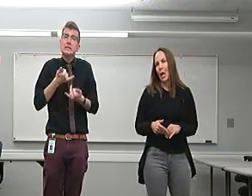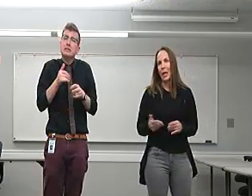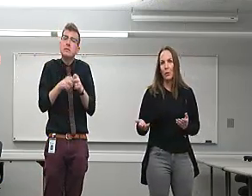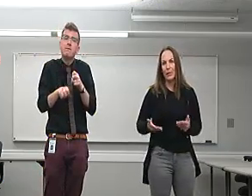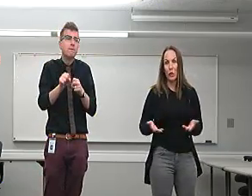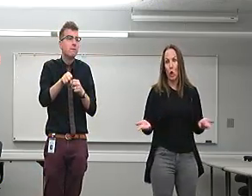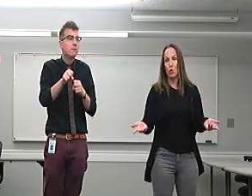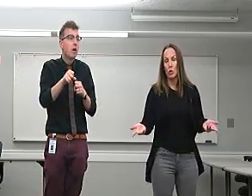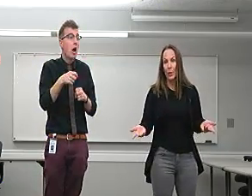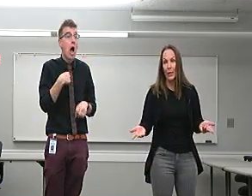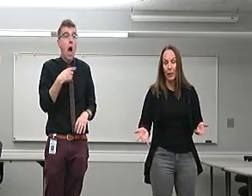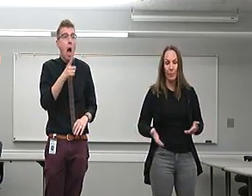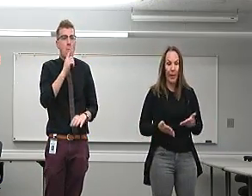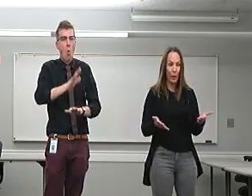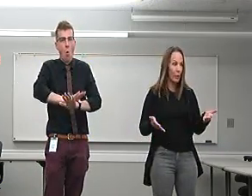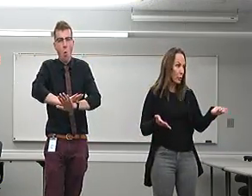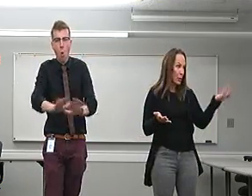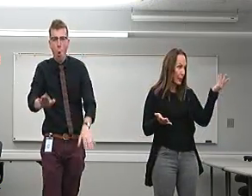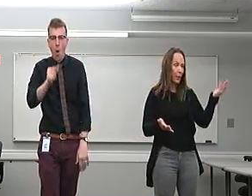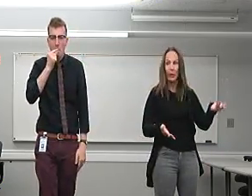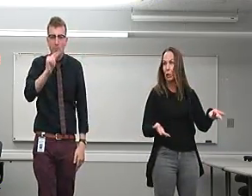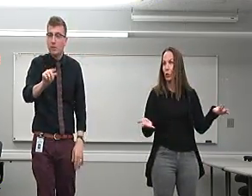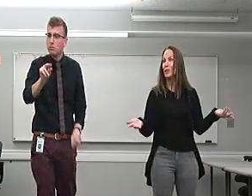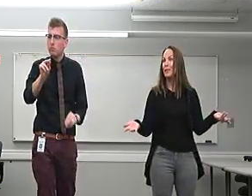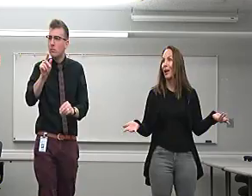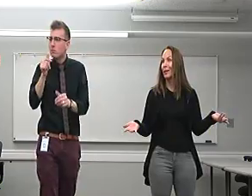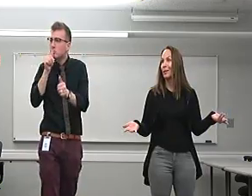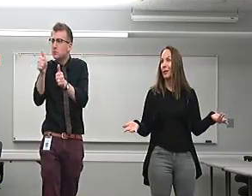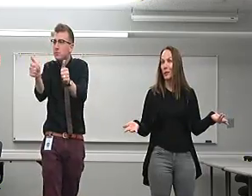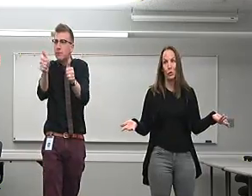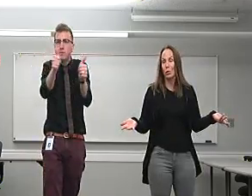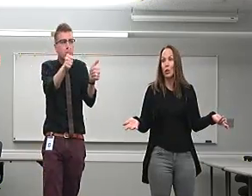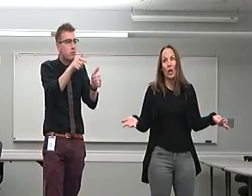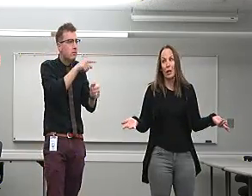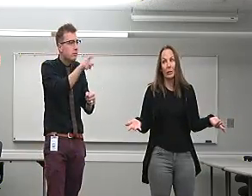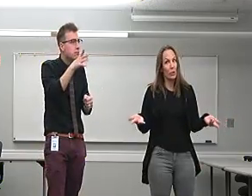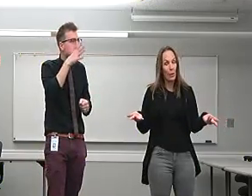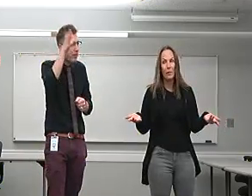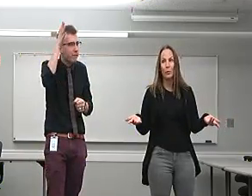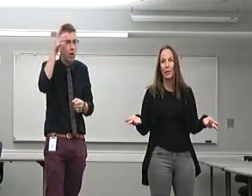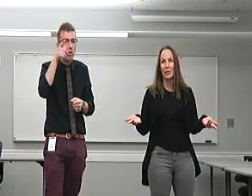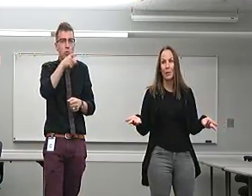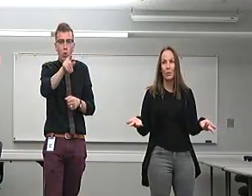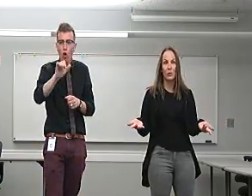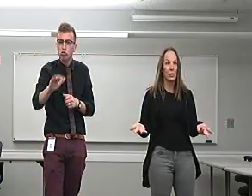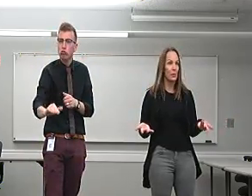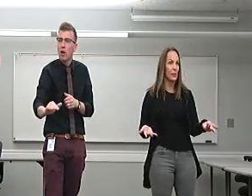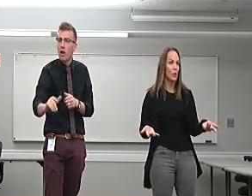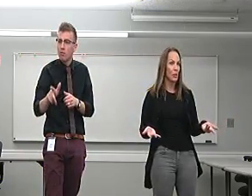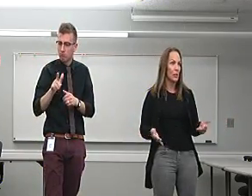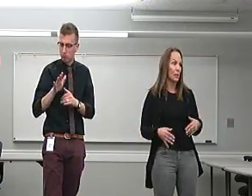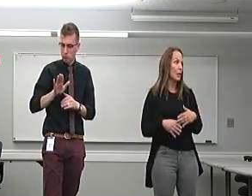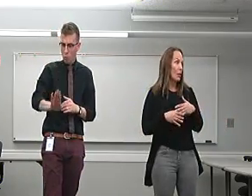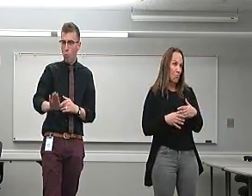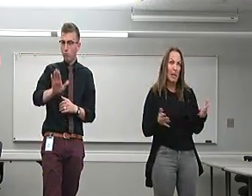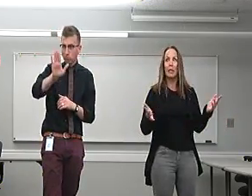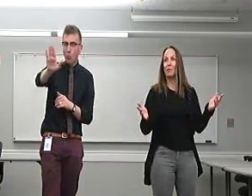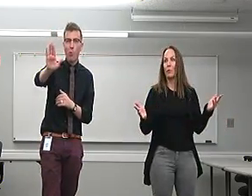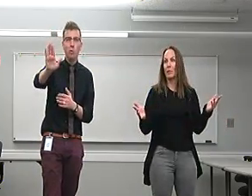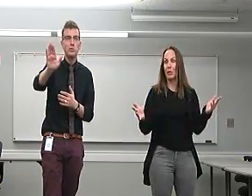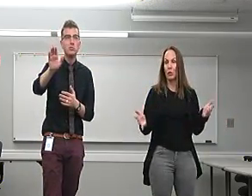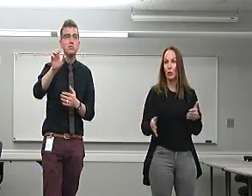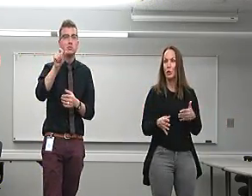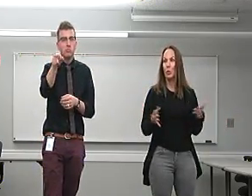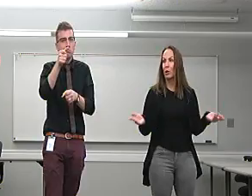do it. Parent, you are the parent. You decide. It's your child. You have the right to make those decisions and make informed decisions. Do they work